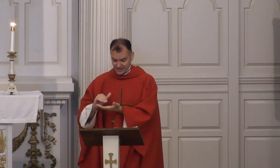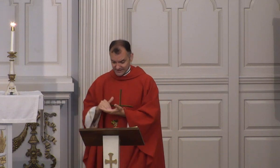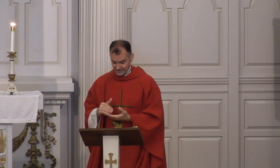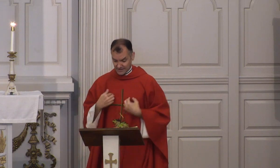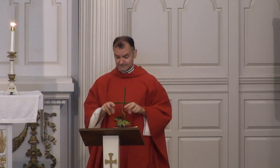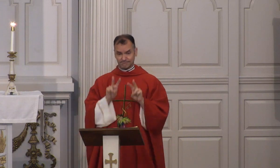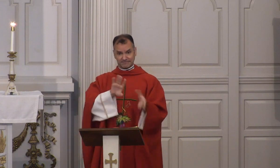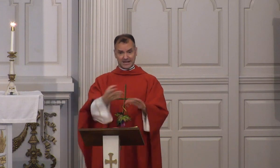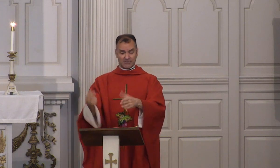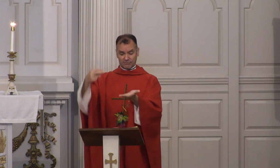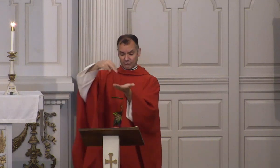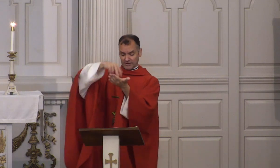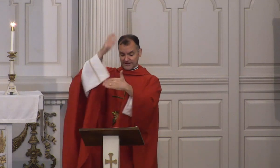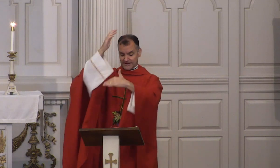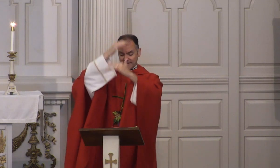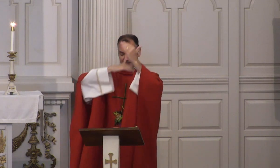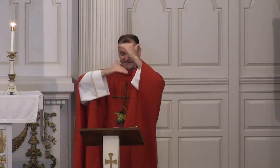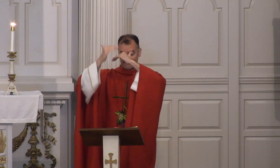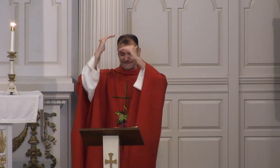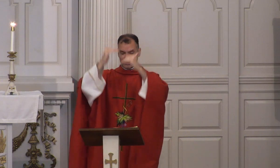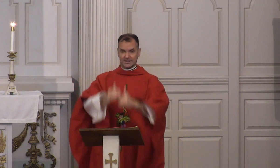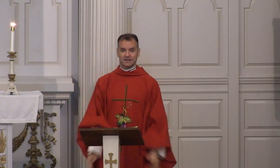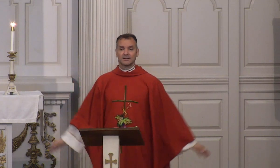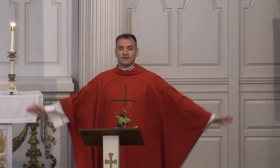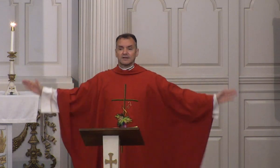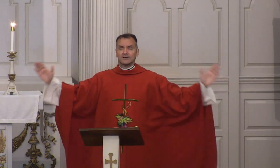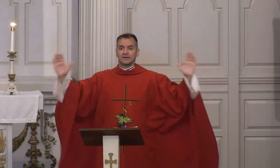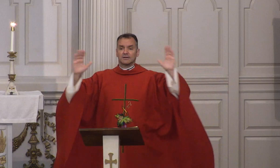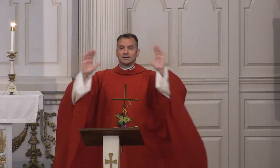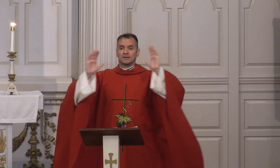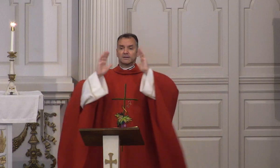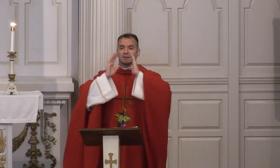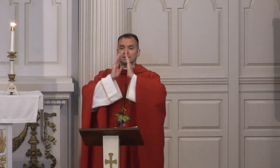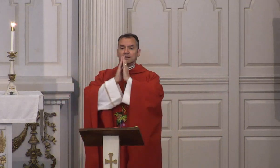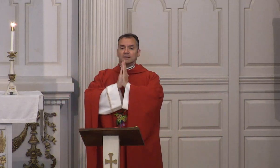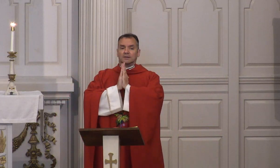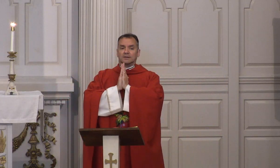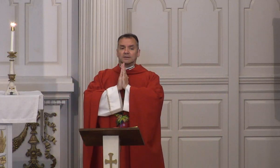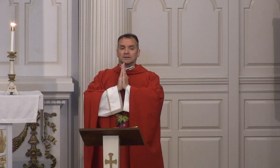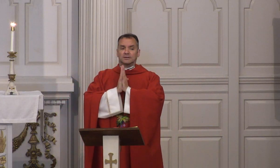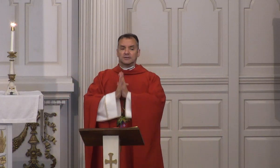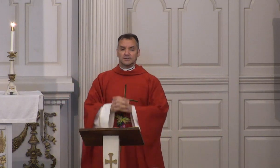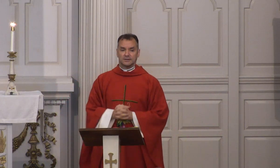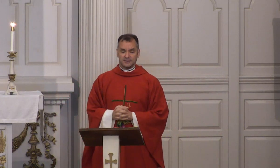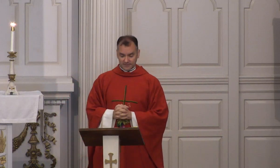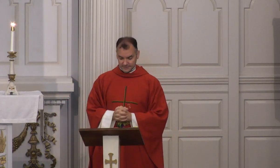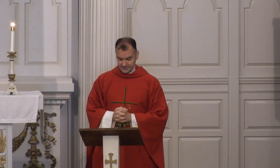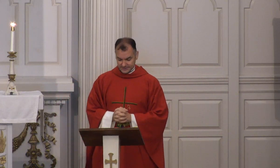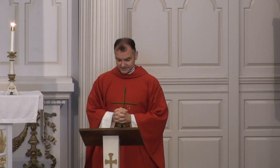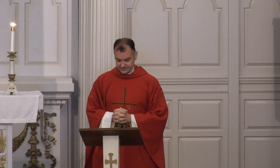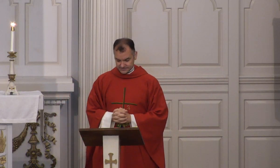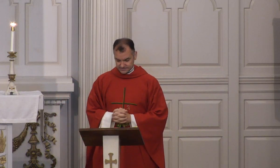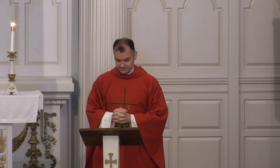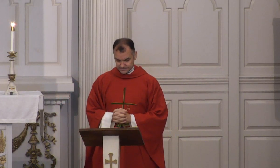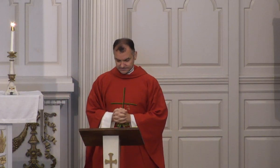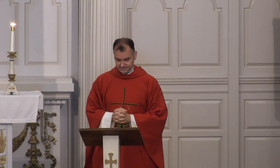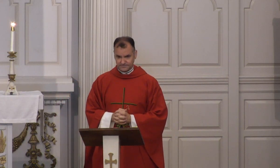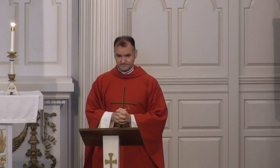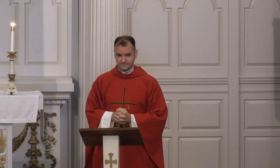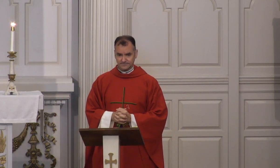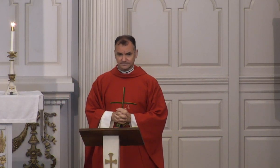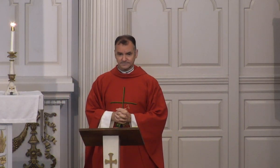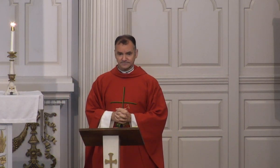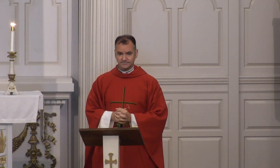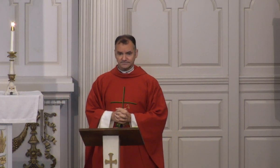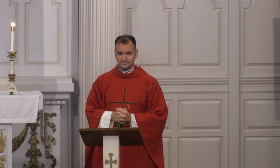spoken through the prophets. I believe in one holy Catholic and apostolic church. I confess one baptism for